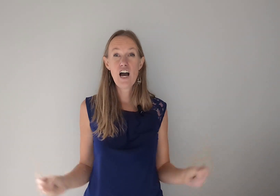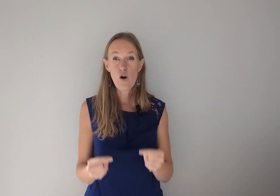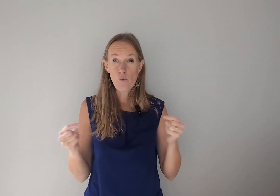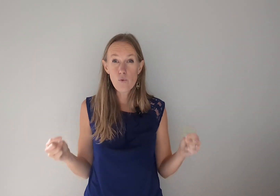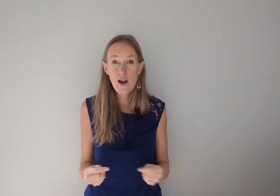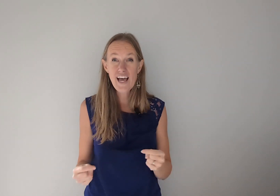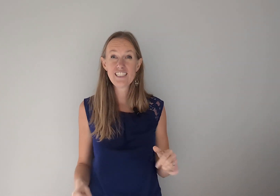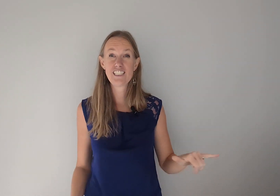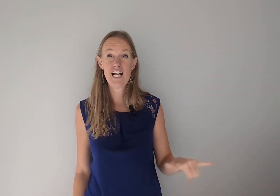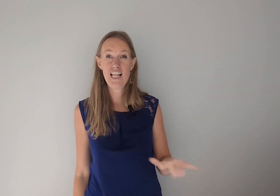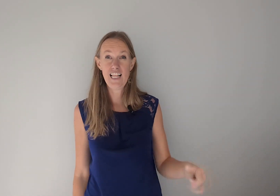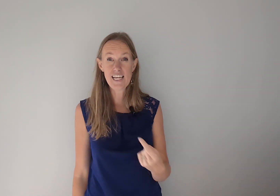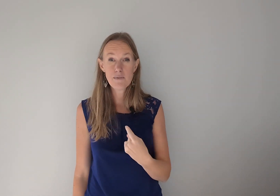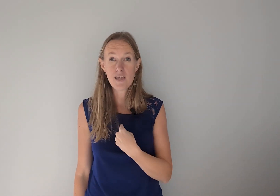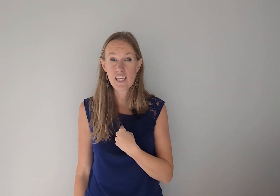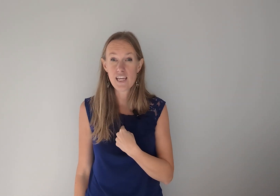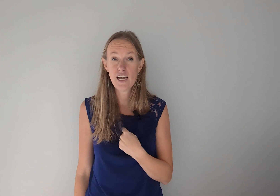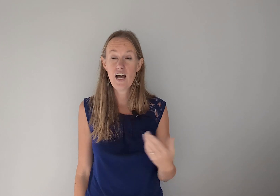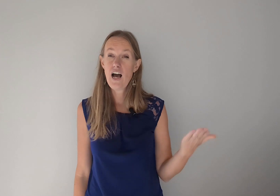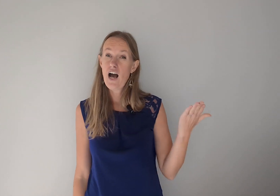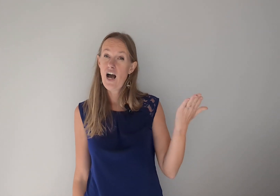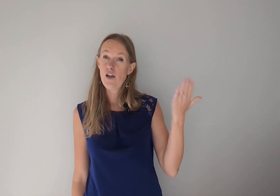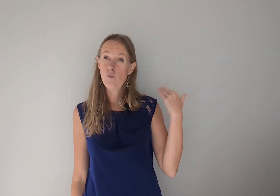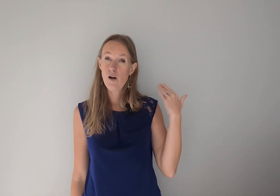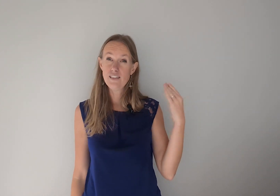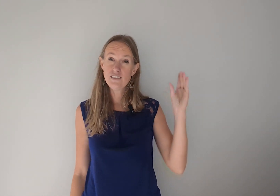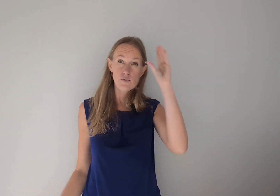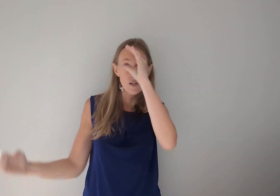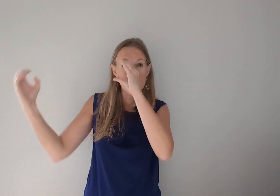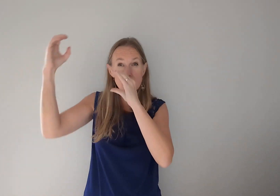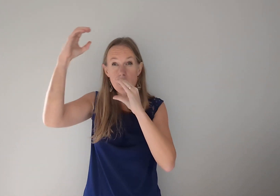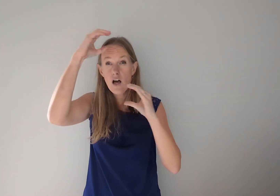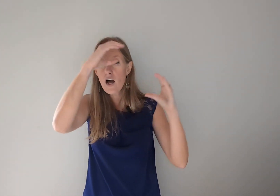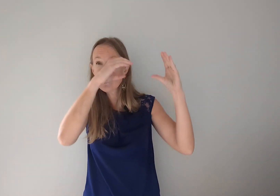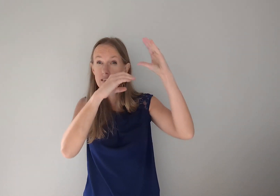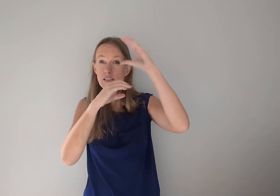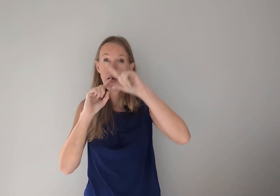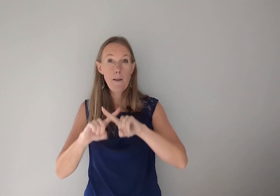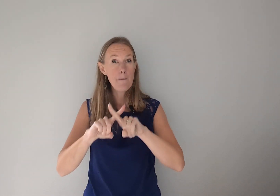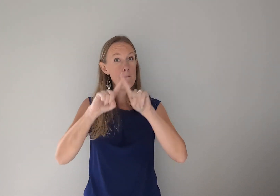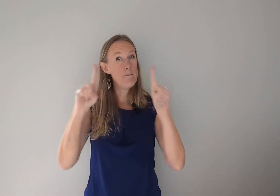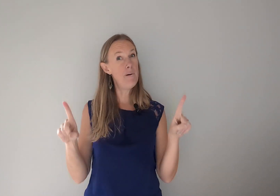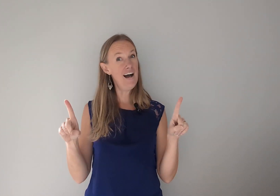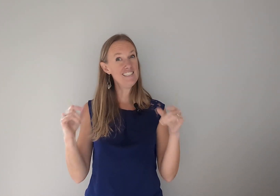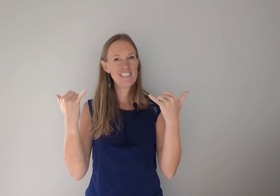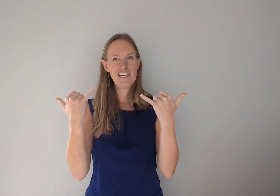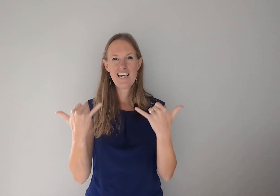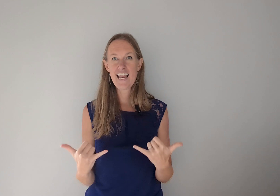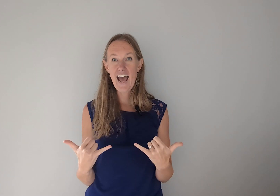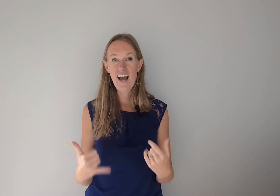a wretch like me. I once was lost, but